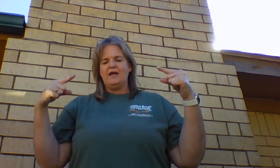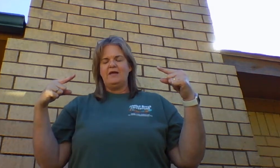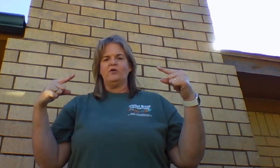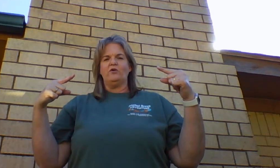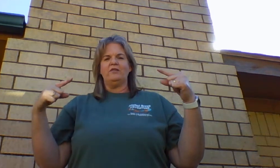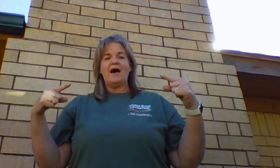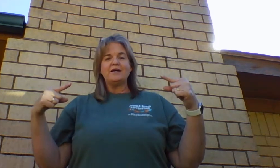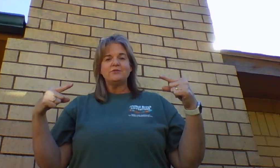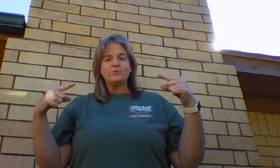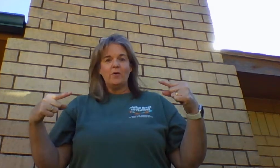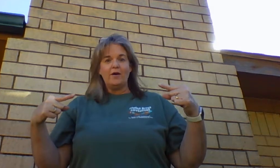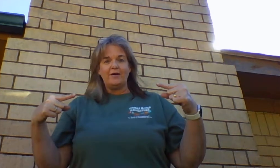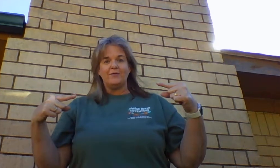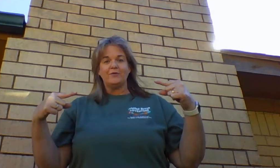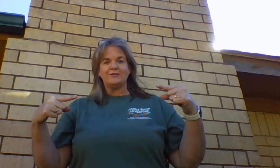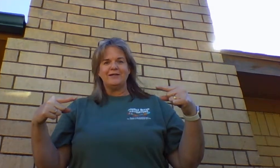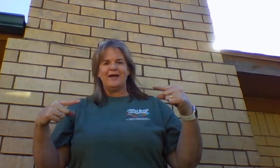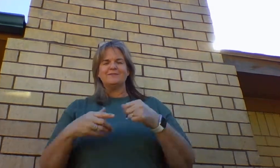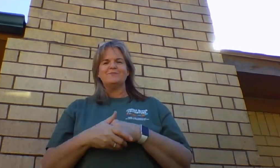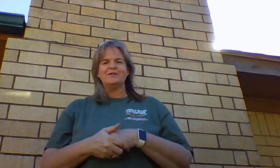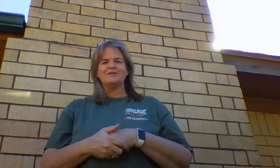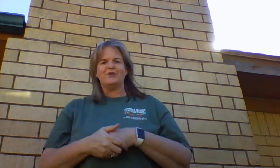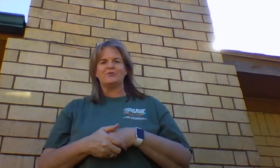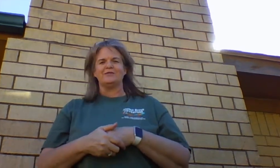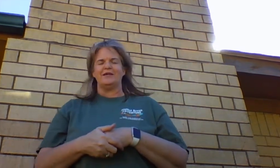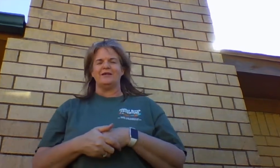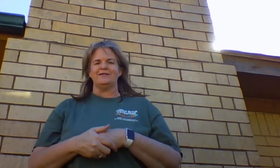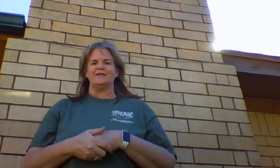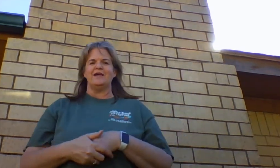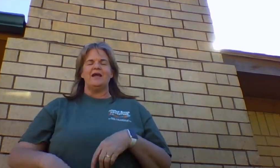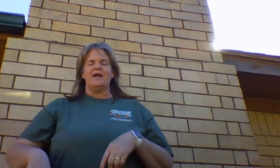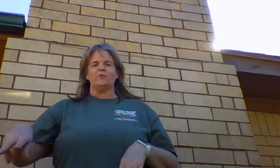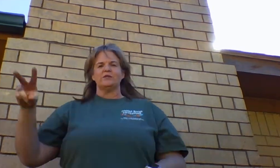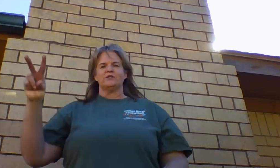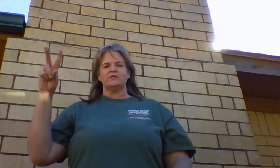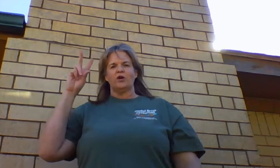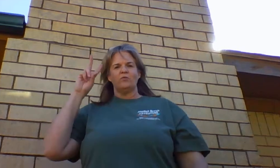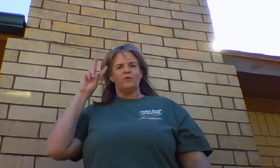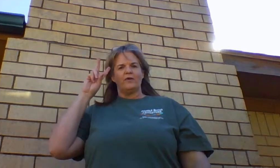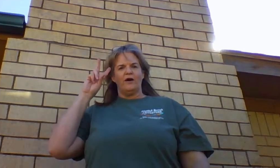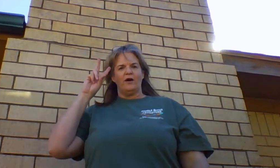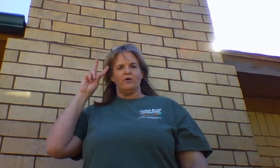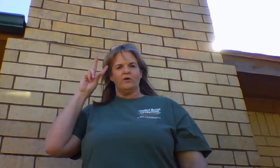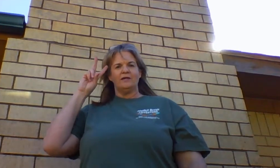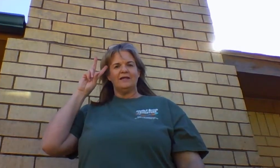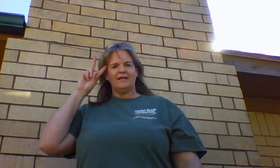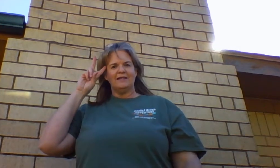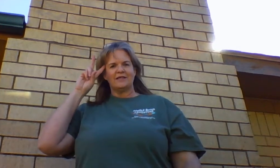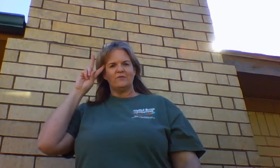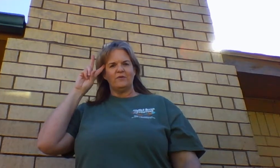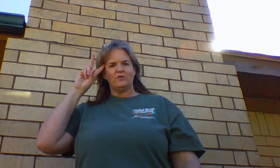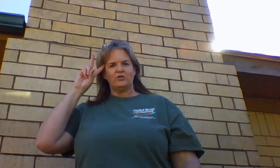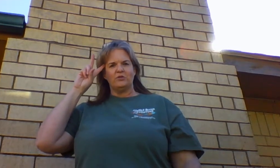then our last one for today is misunderstand. And we're going to start with our index finger to our